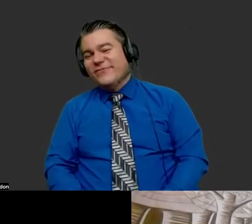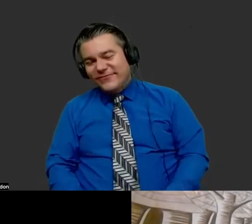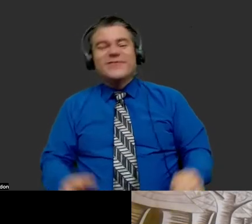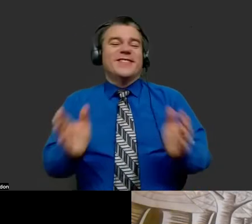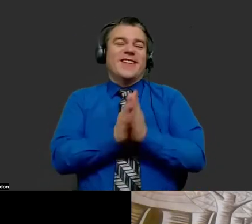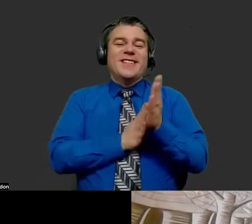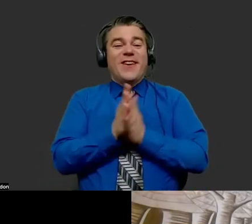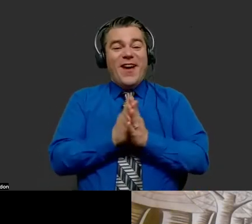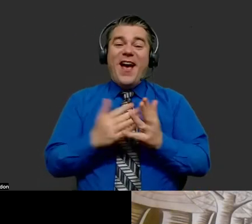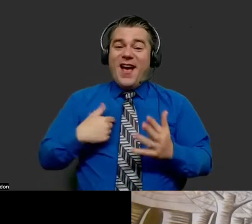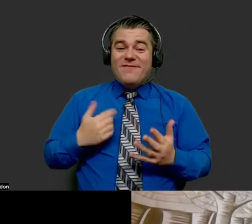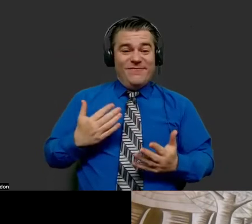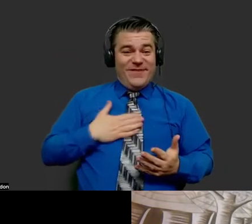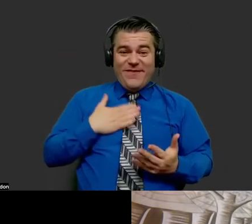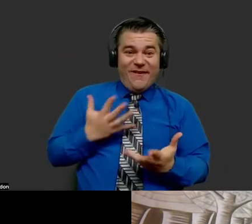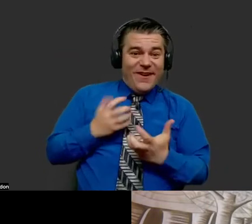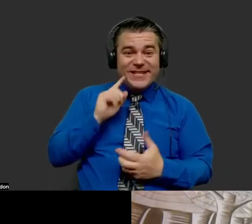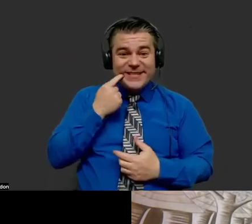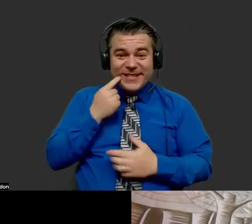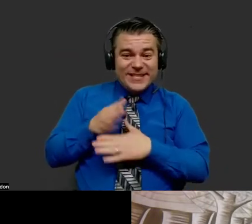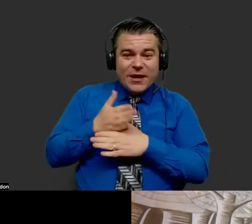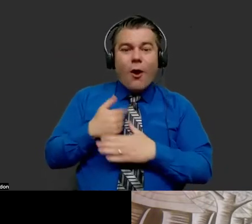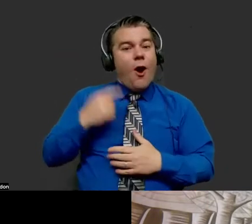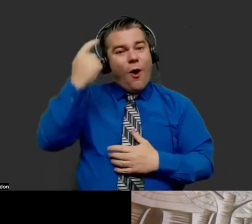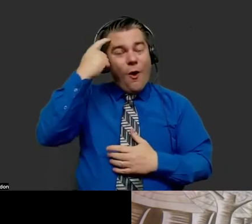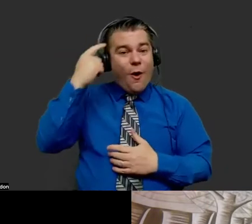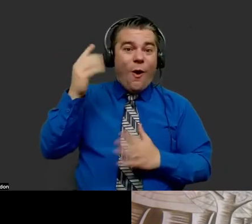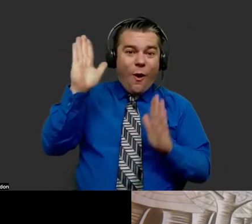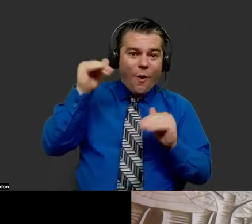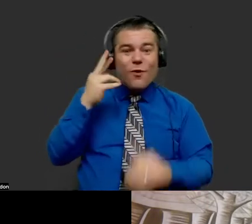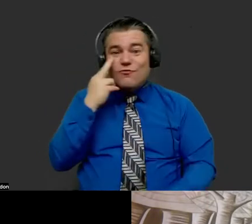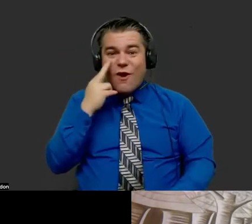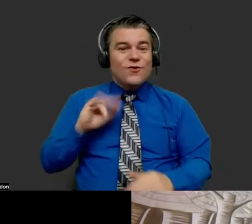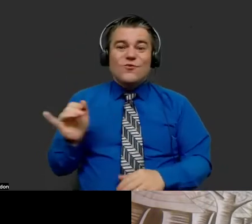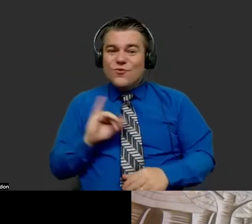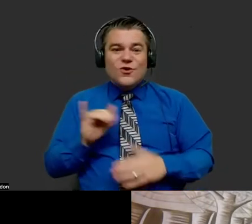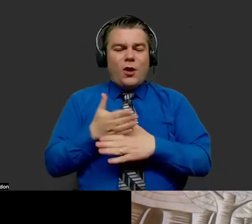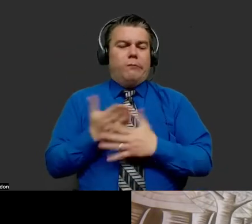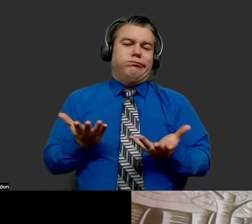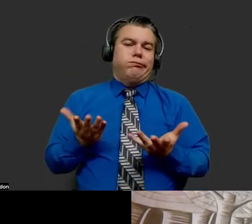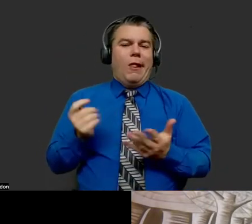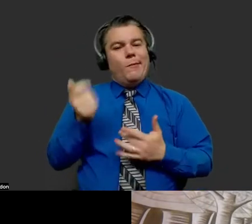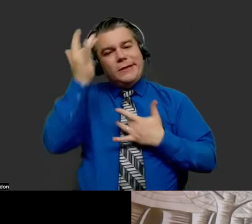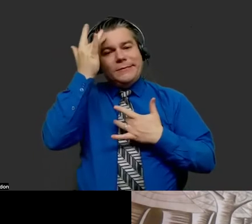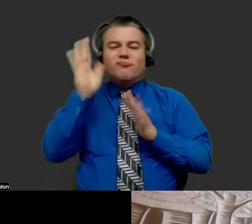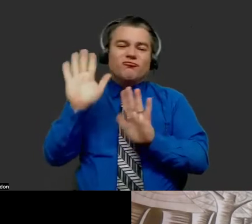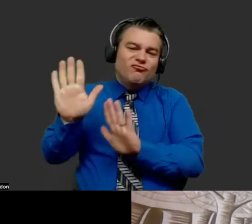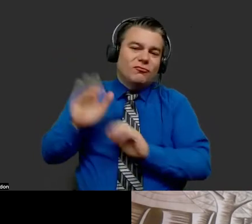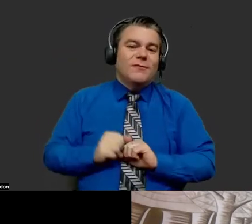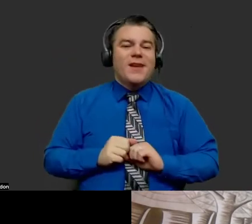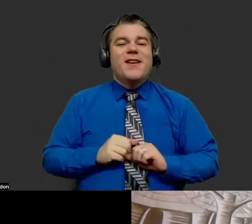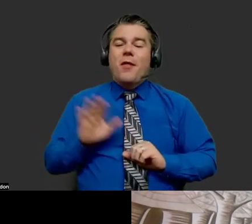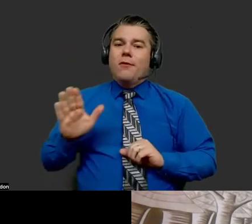wanted Sheila to share. I was hoping Rhonda could too, but she's a bit under the weather. But they just had the best time. Some of their pictures